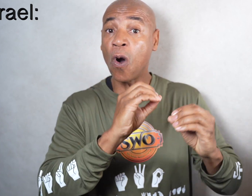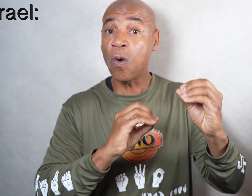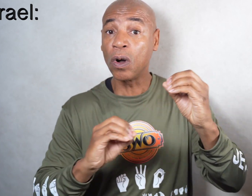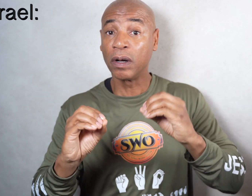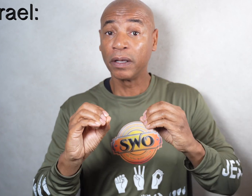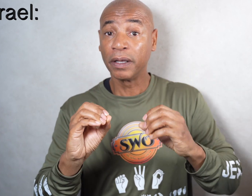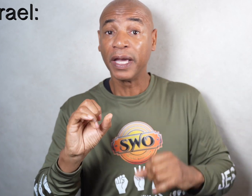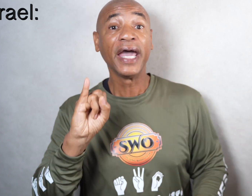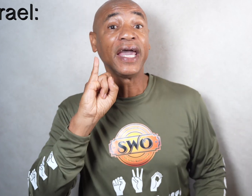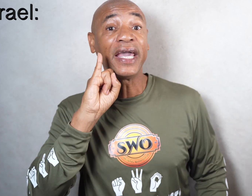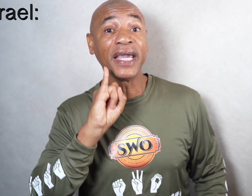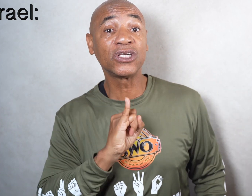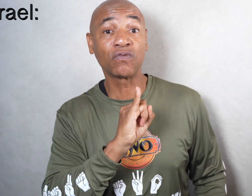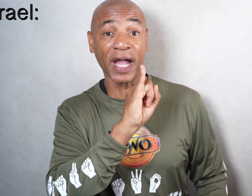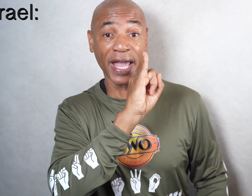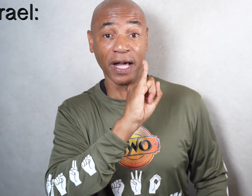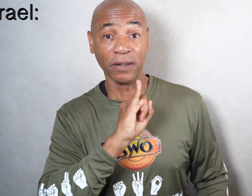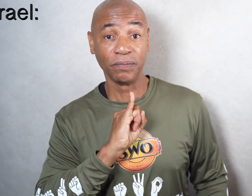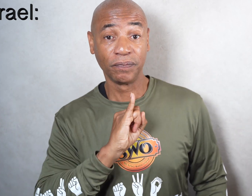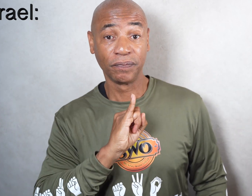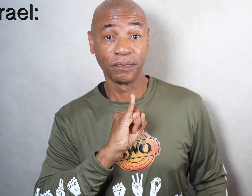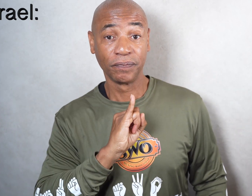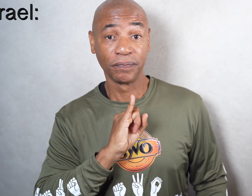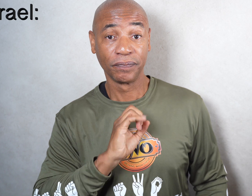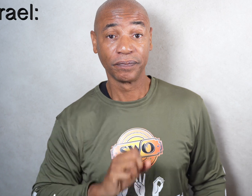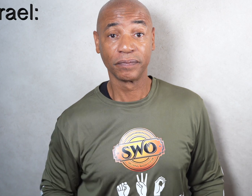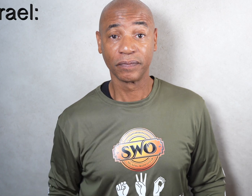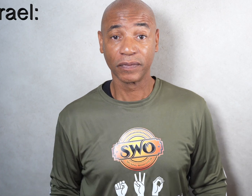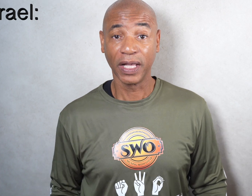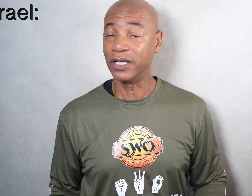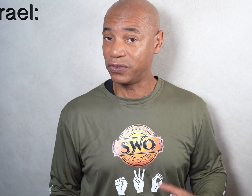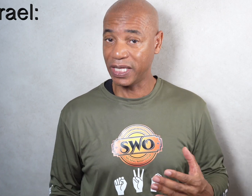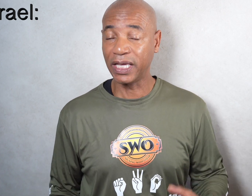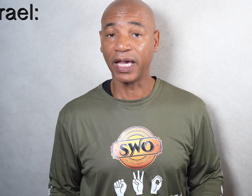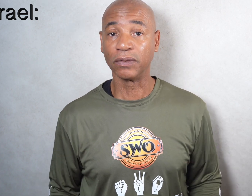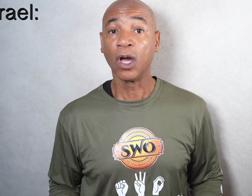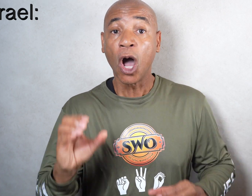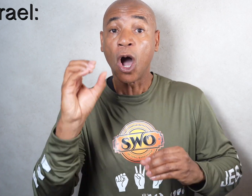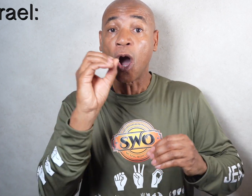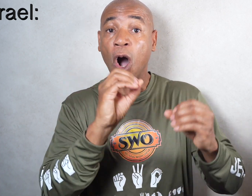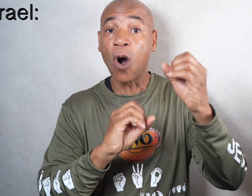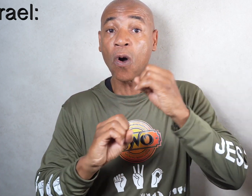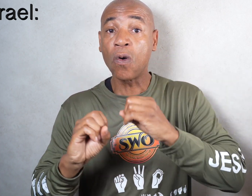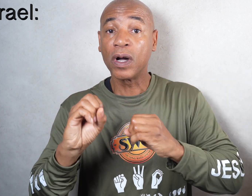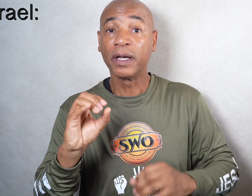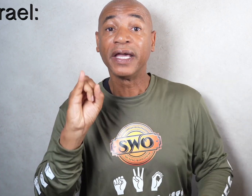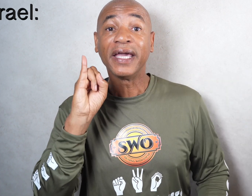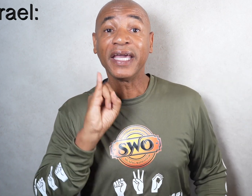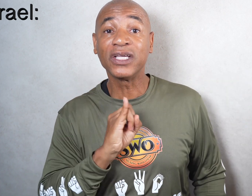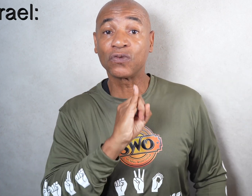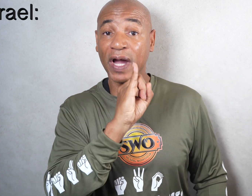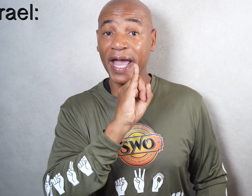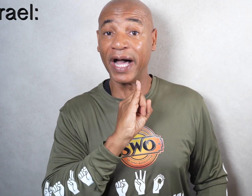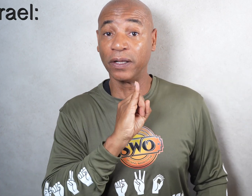O Israel. I'll do that again. O Israel.